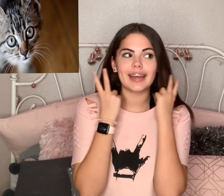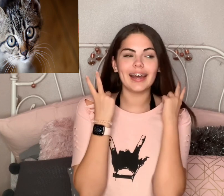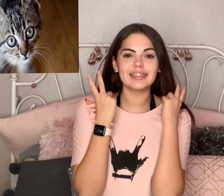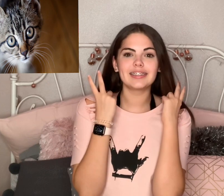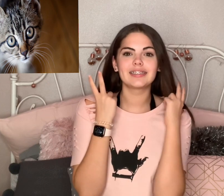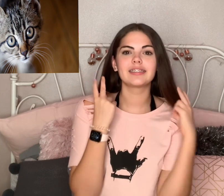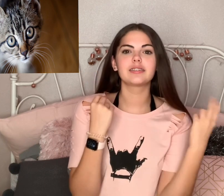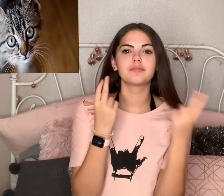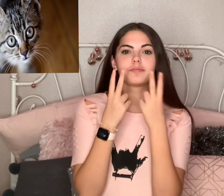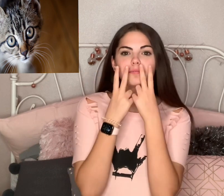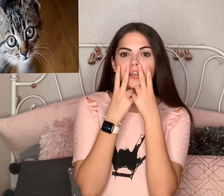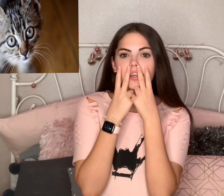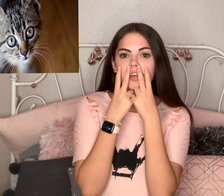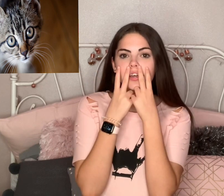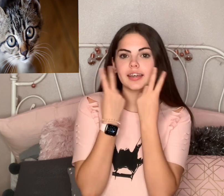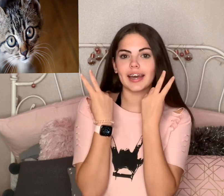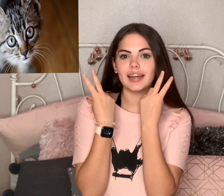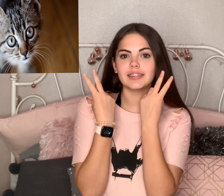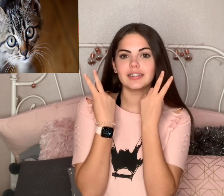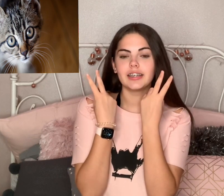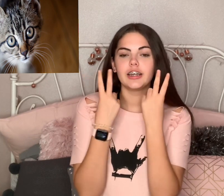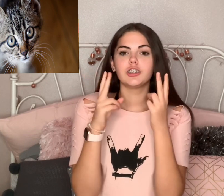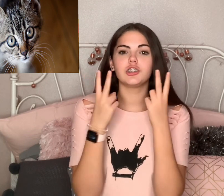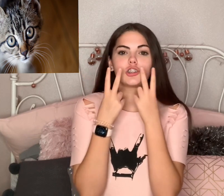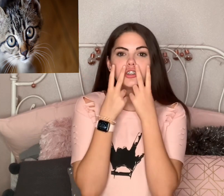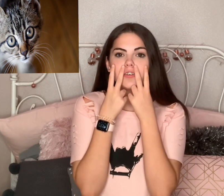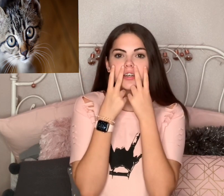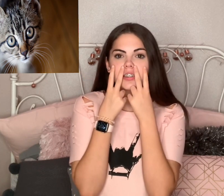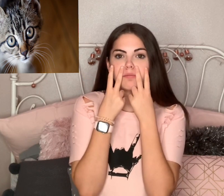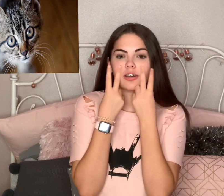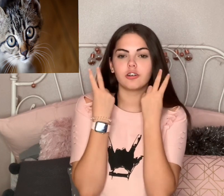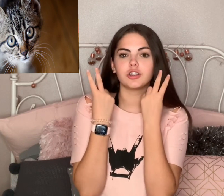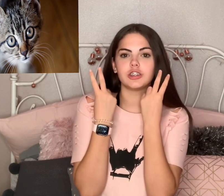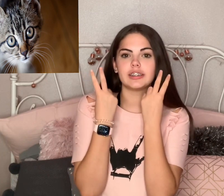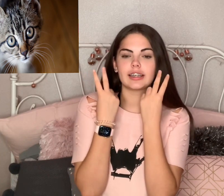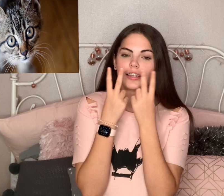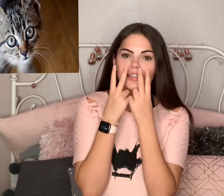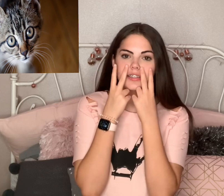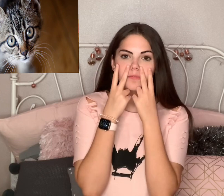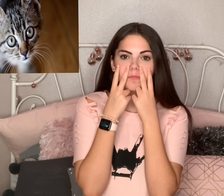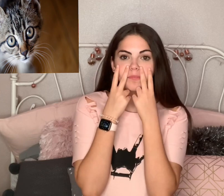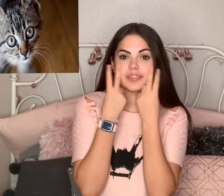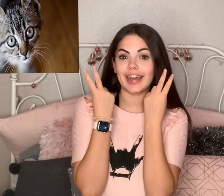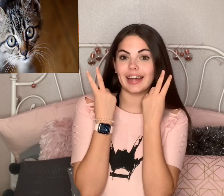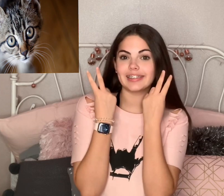Cat. Cat. So it's your two fingers coming across your cheeks like this. Cat.